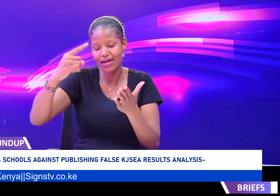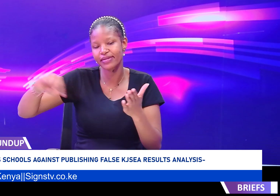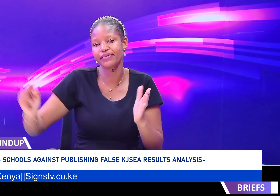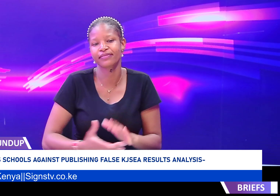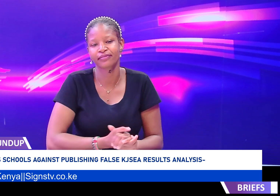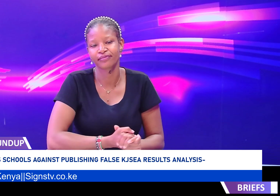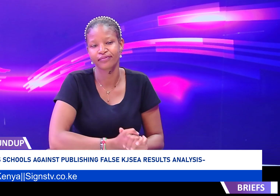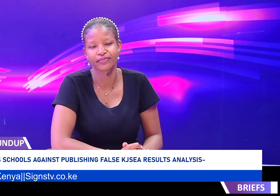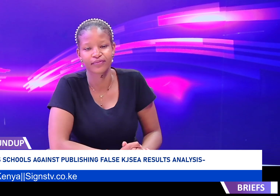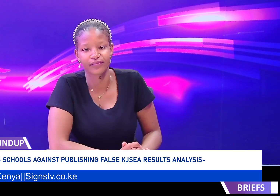marks.